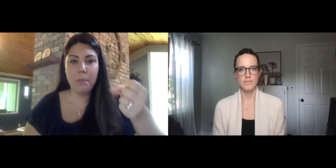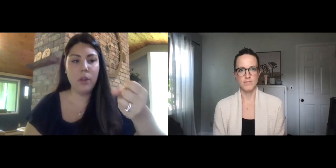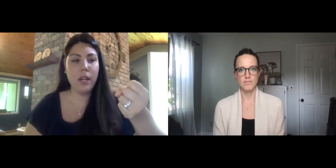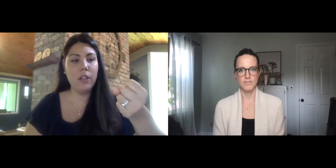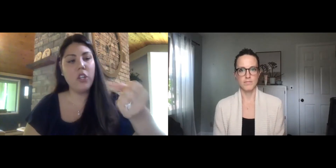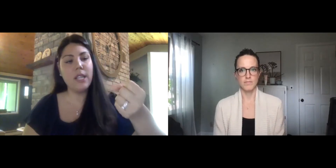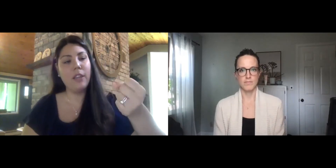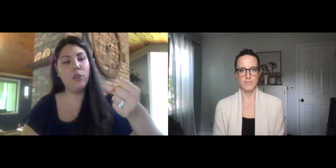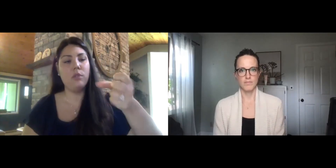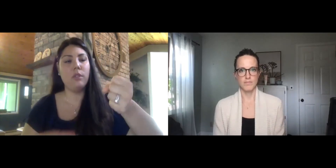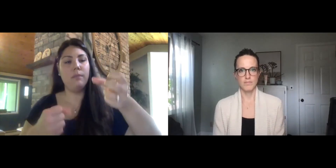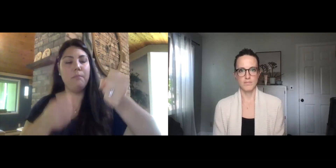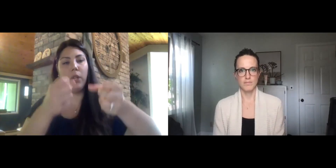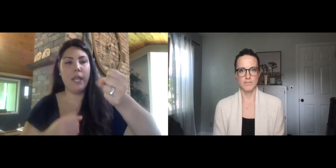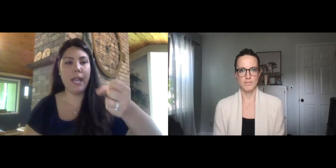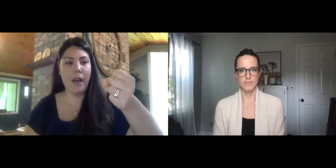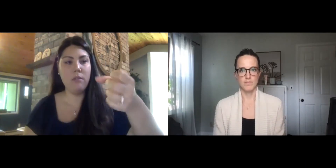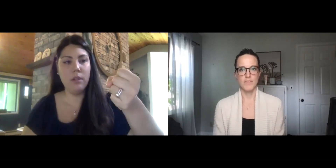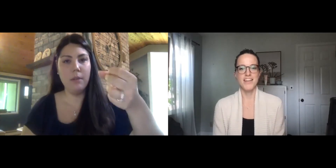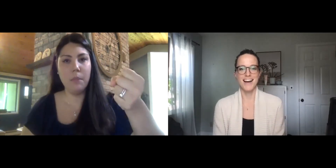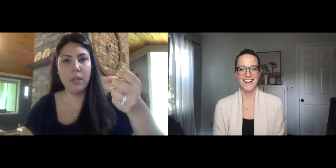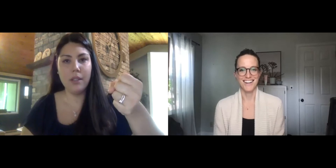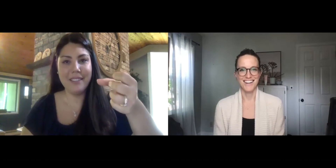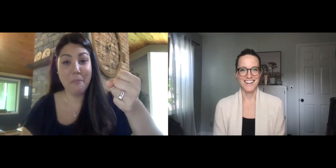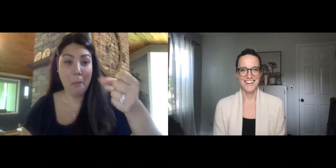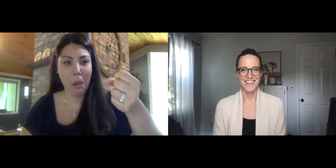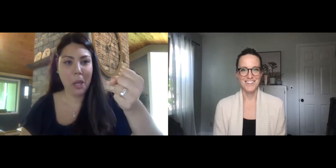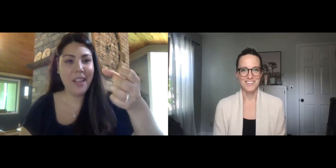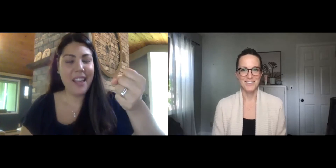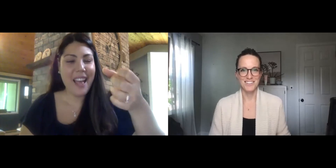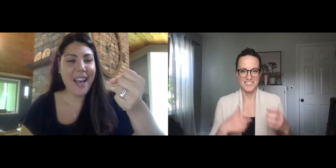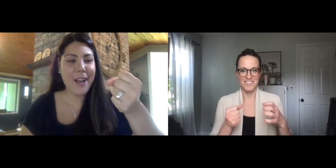one. Milk looks like you're milking a cow. Yeah.